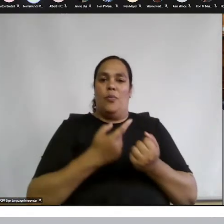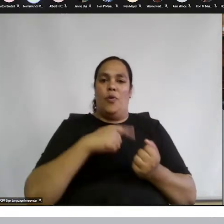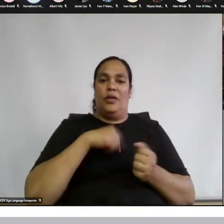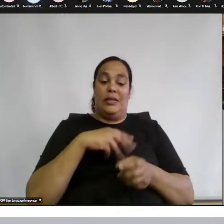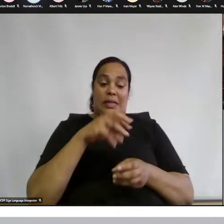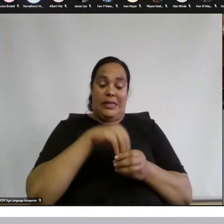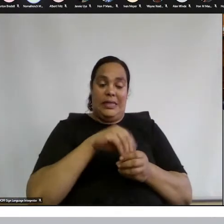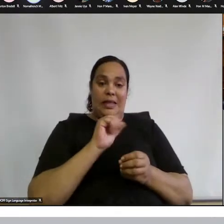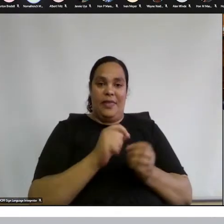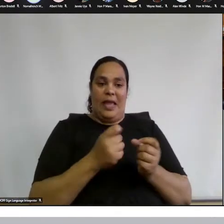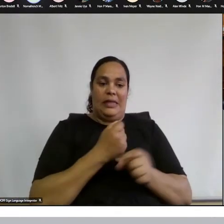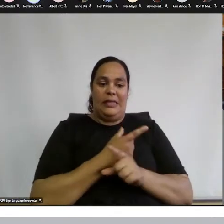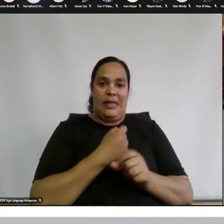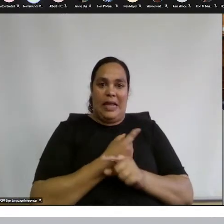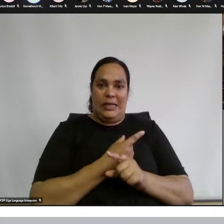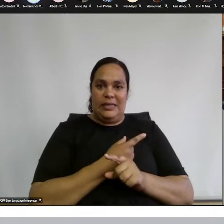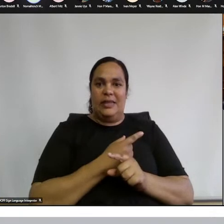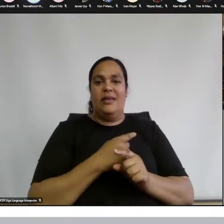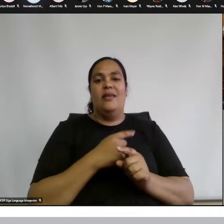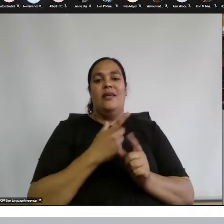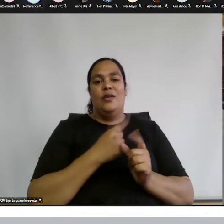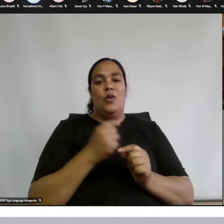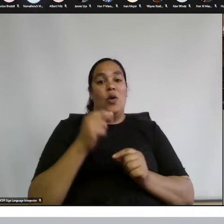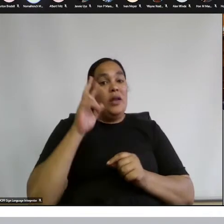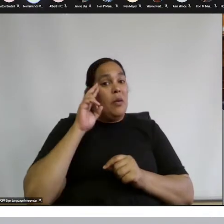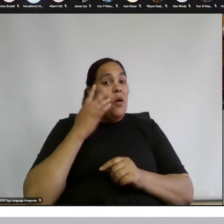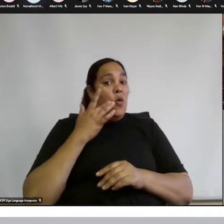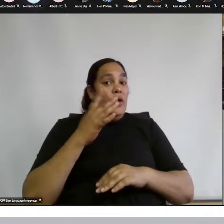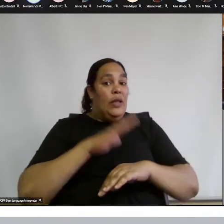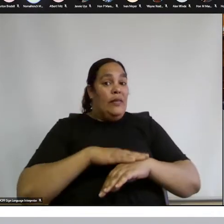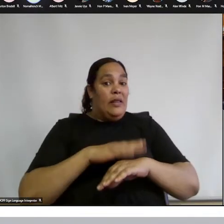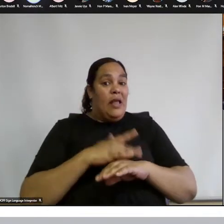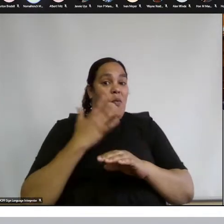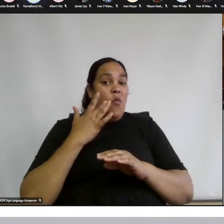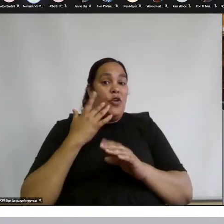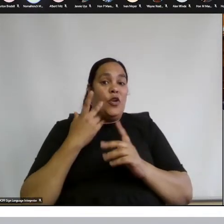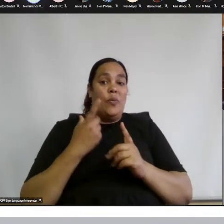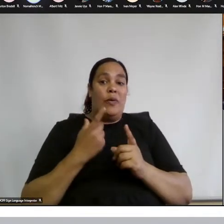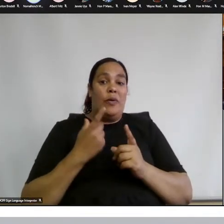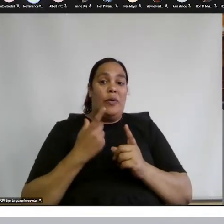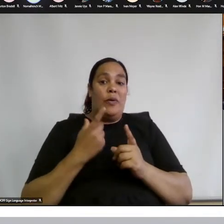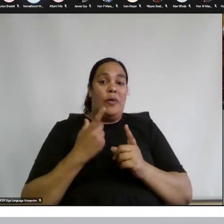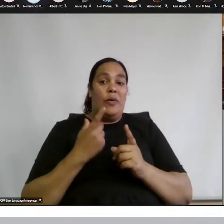the taxi vex, even at the time when we needed quarantine and isolation.